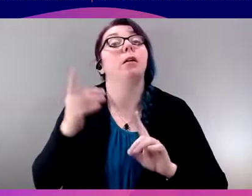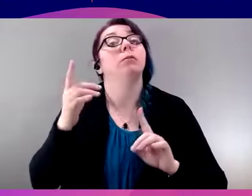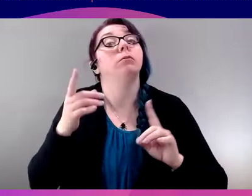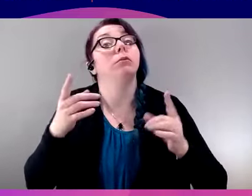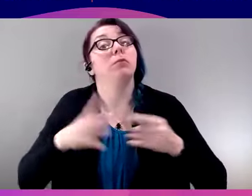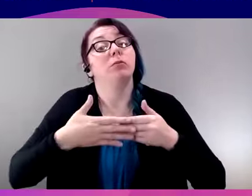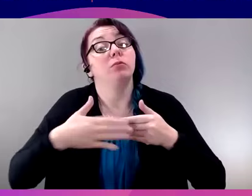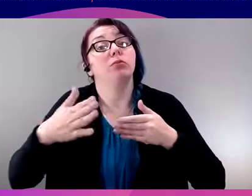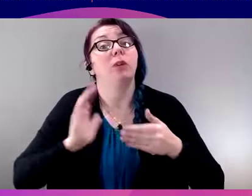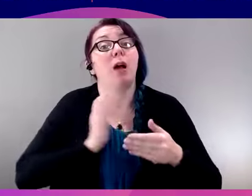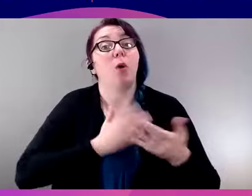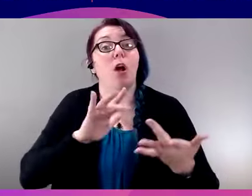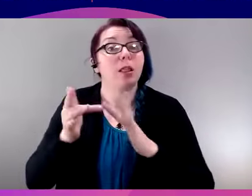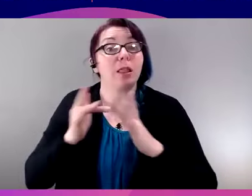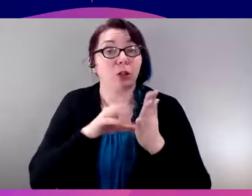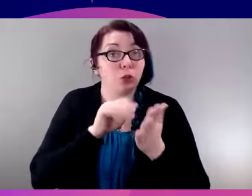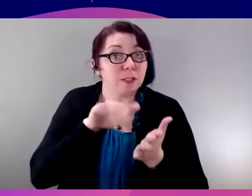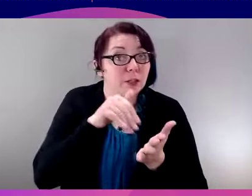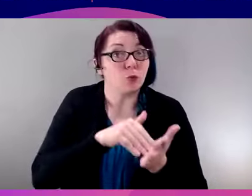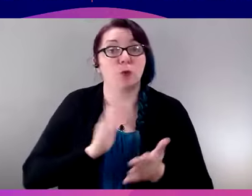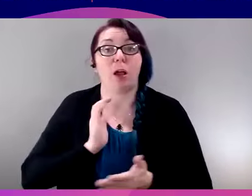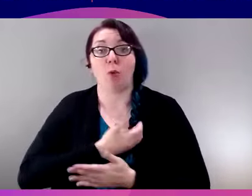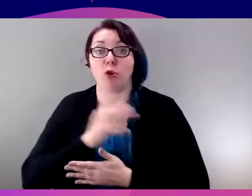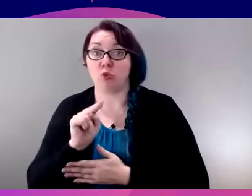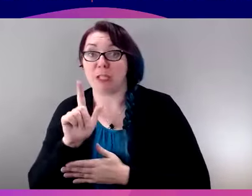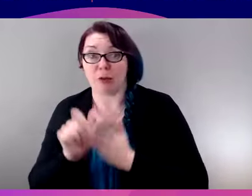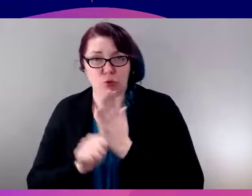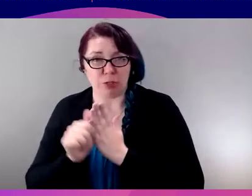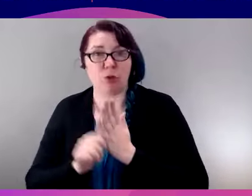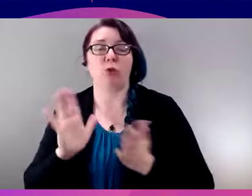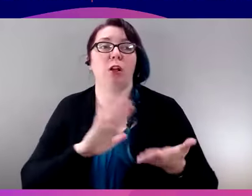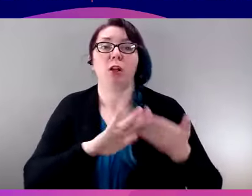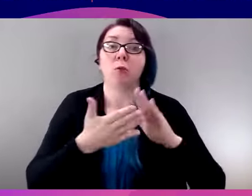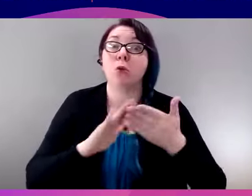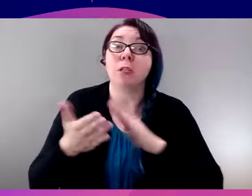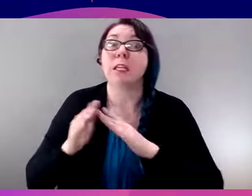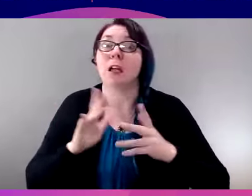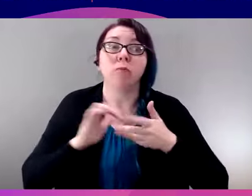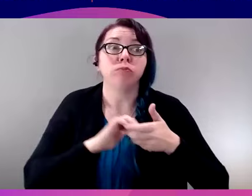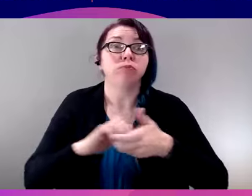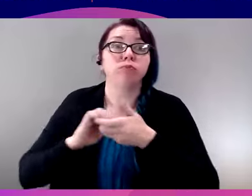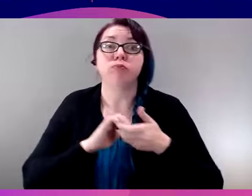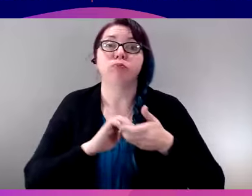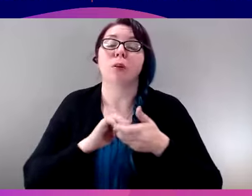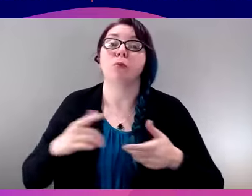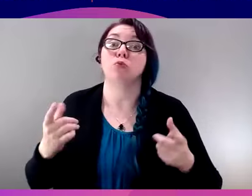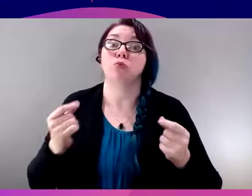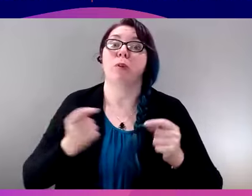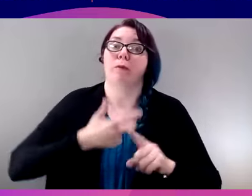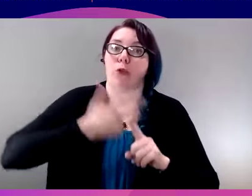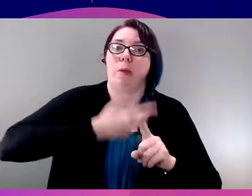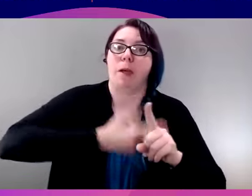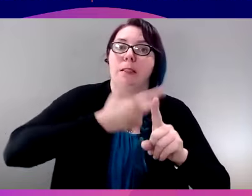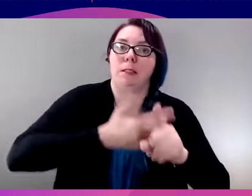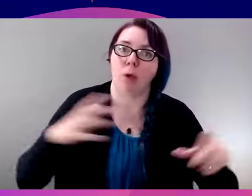learning center and our newsletter, as well as our community of practice, which we hold quarterly, they will all